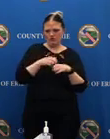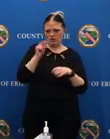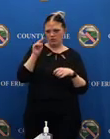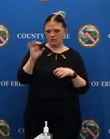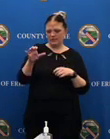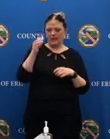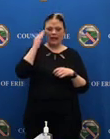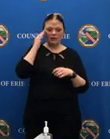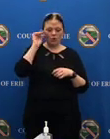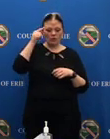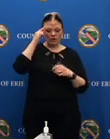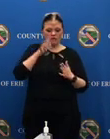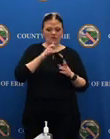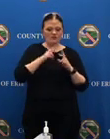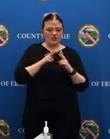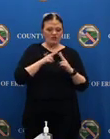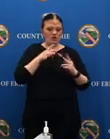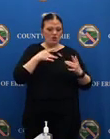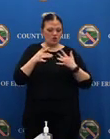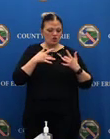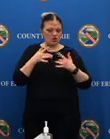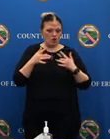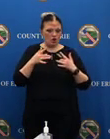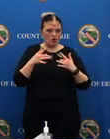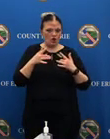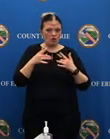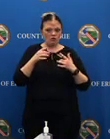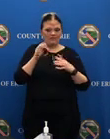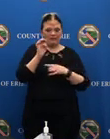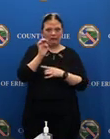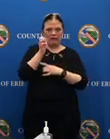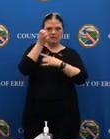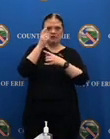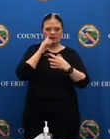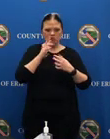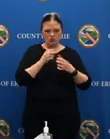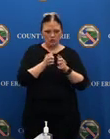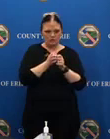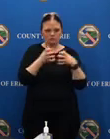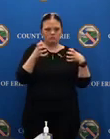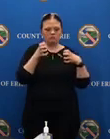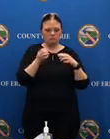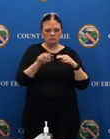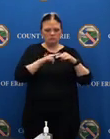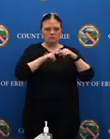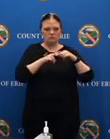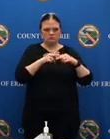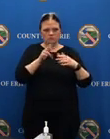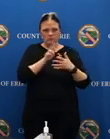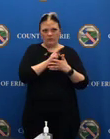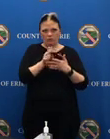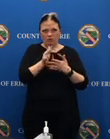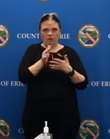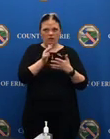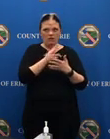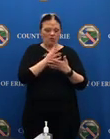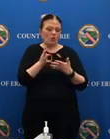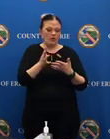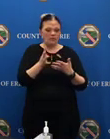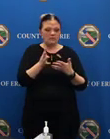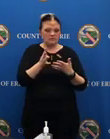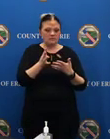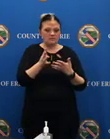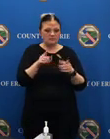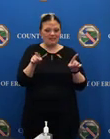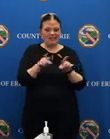know the governor is very concerned about what could be the exponential growth in New York City over the next 3 to 4 weeks